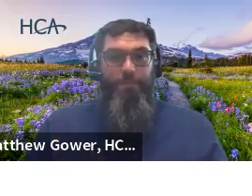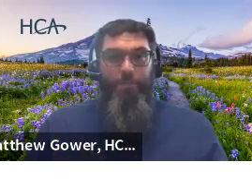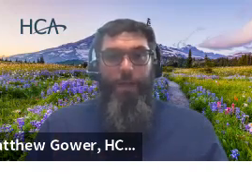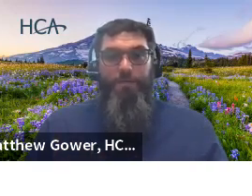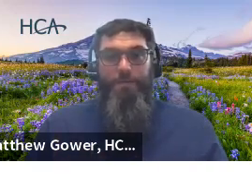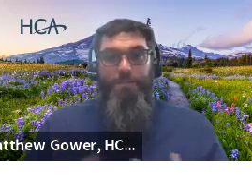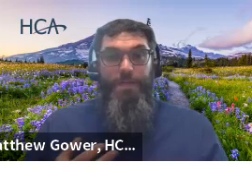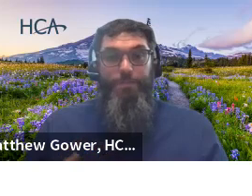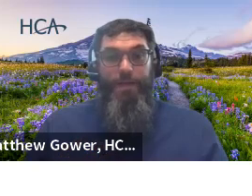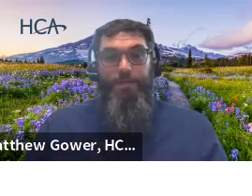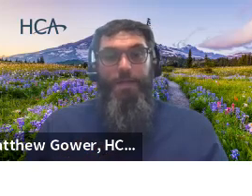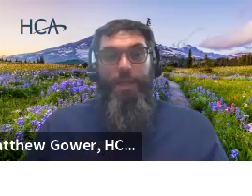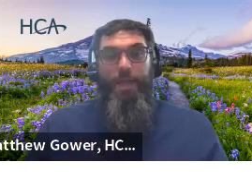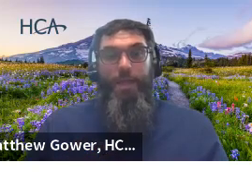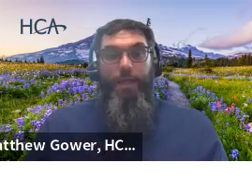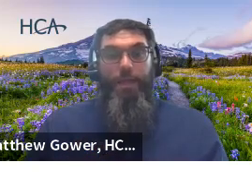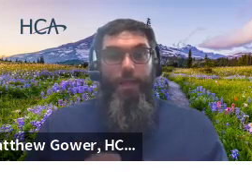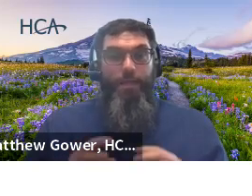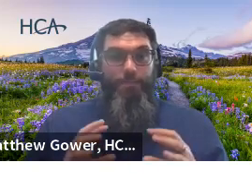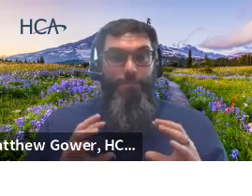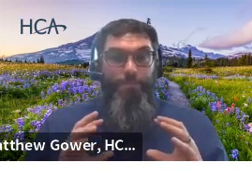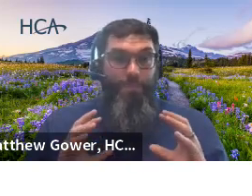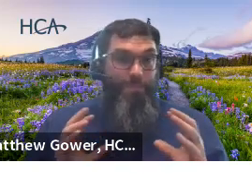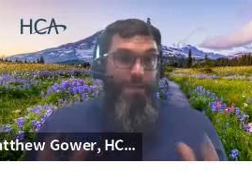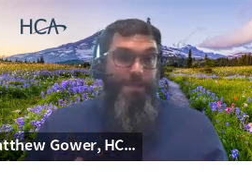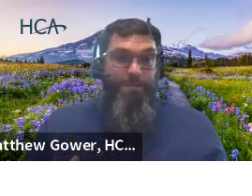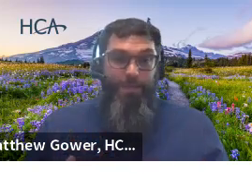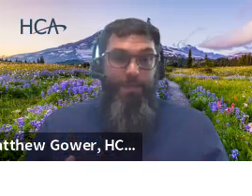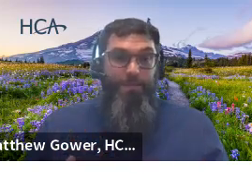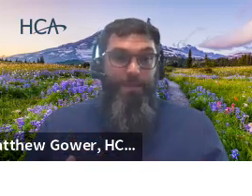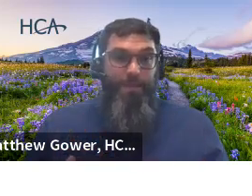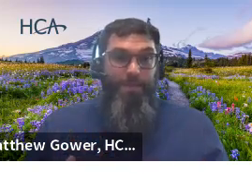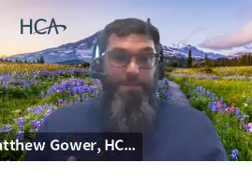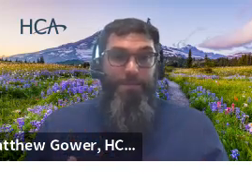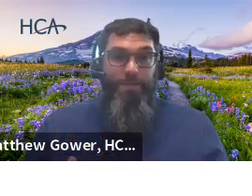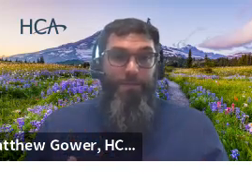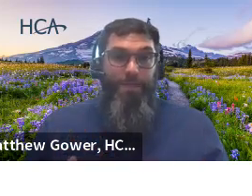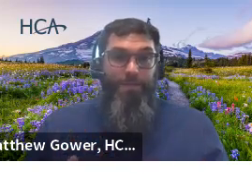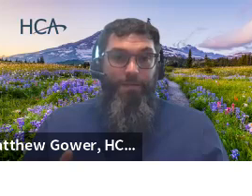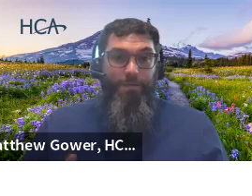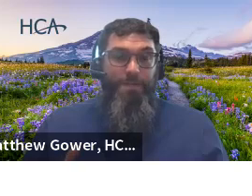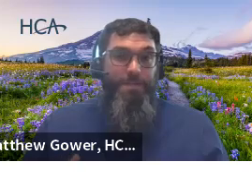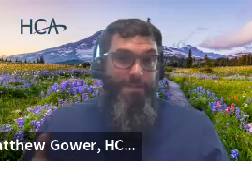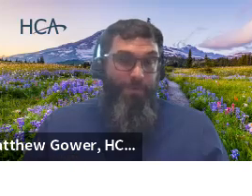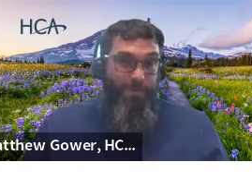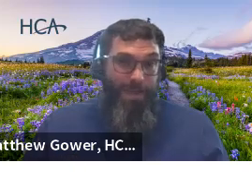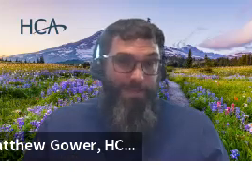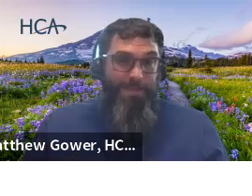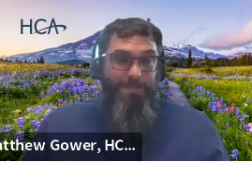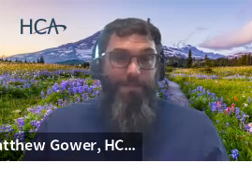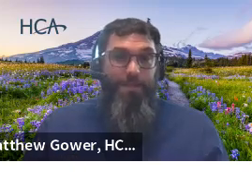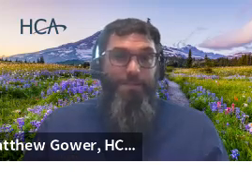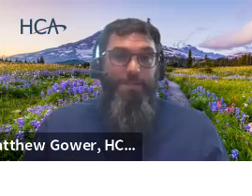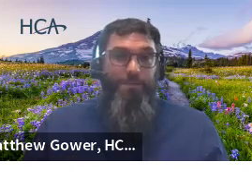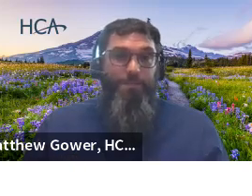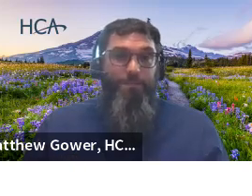of a theme throughout SAMHSA's best practice. And that's the other key piece to it beyond coordination is improving